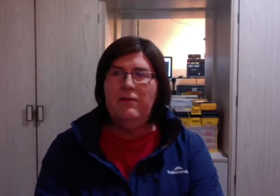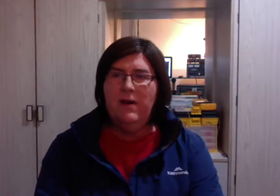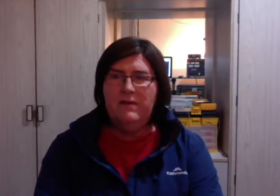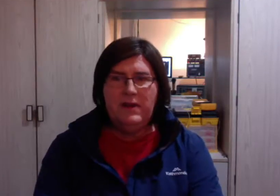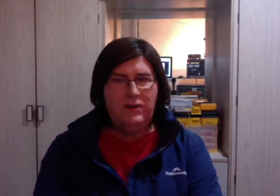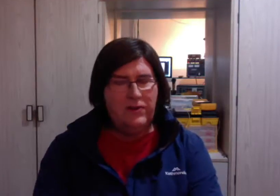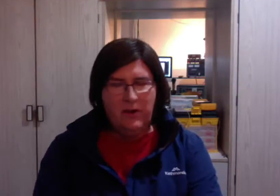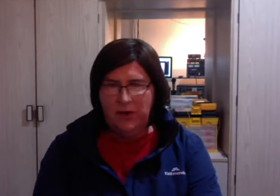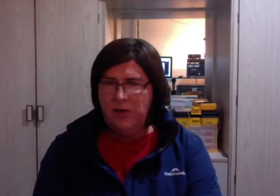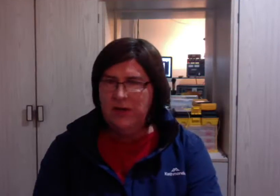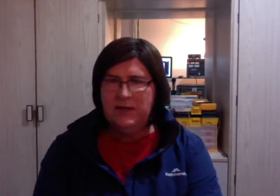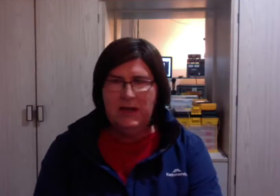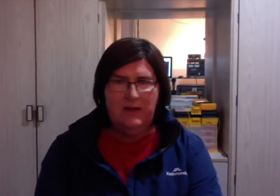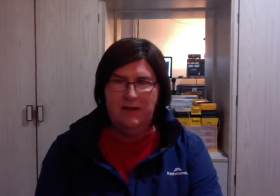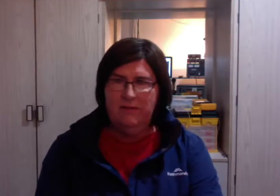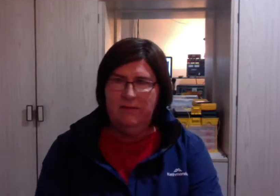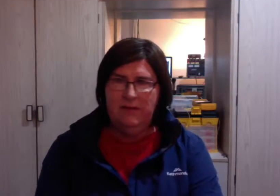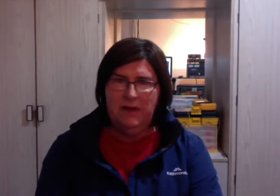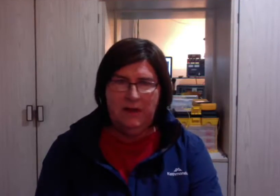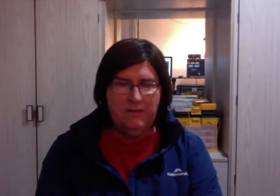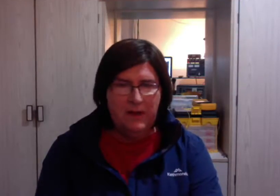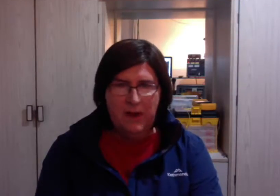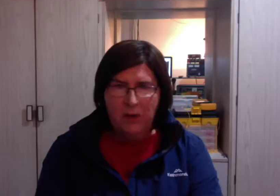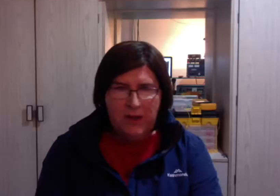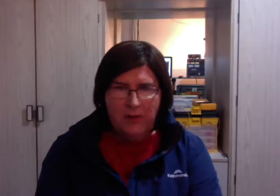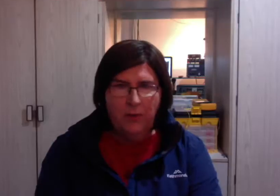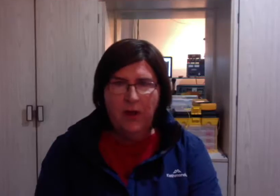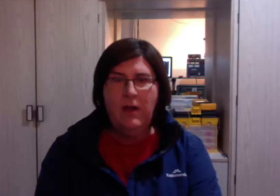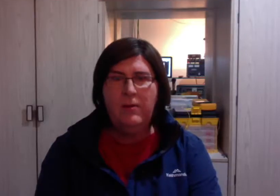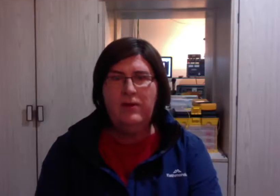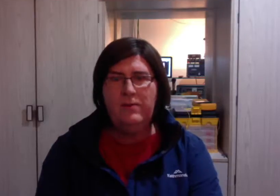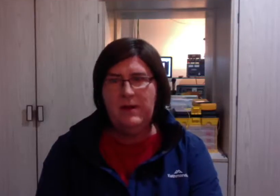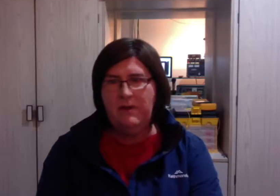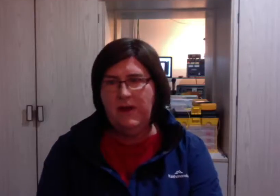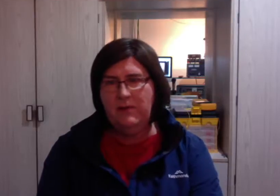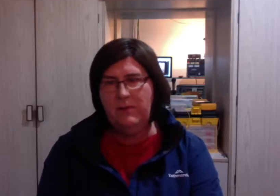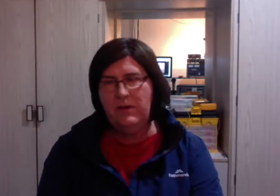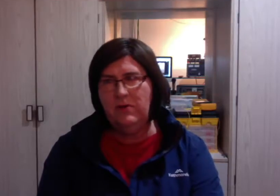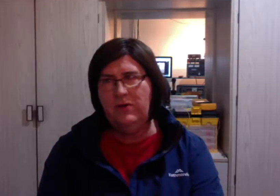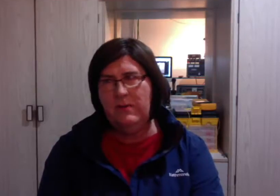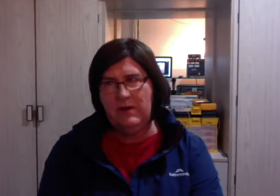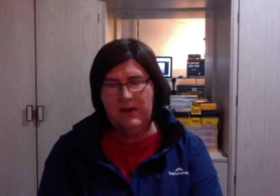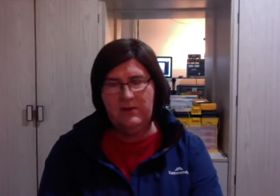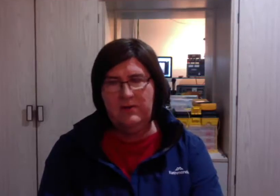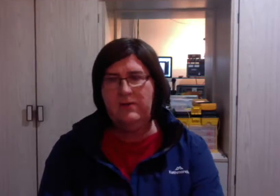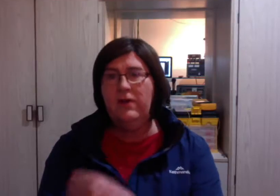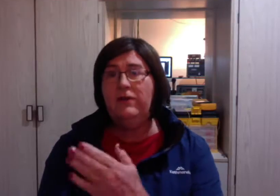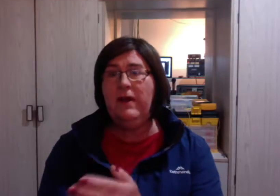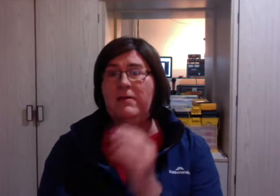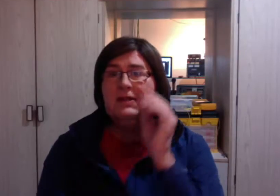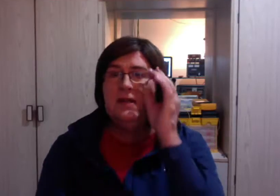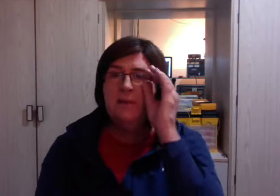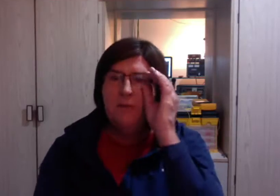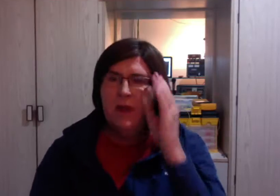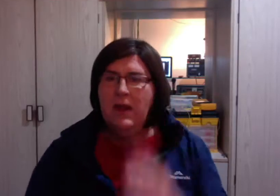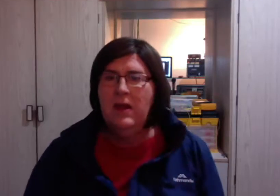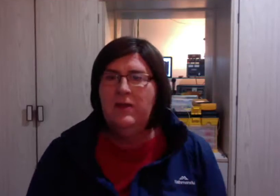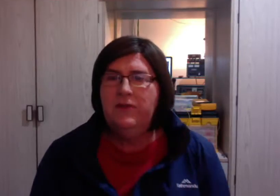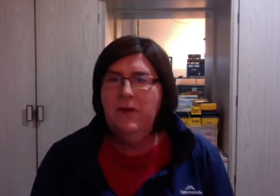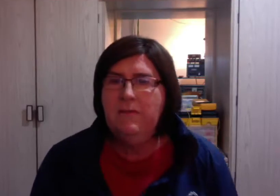Modified vehicles, not a good idea. They're nowhere near as reliable as the manufacturers because the manufacturers did lots of R&D. So